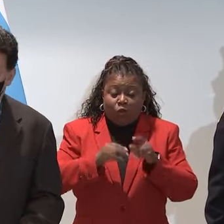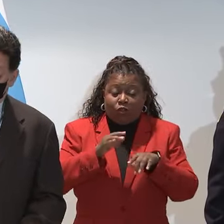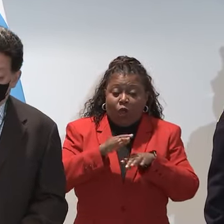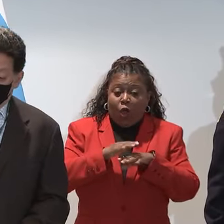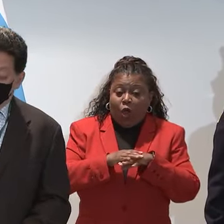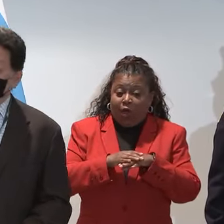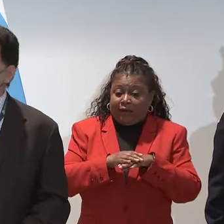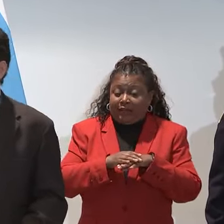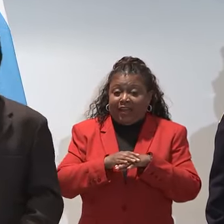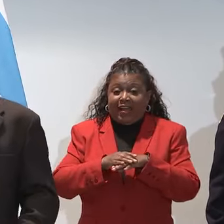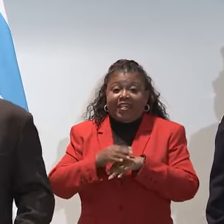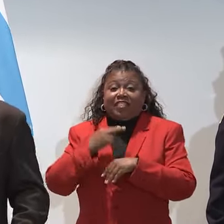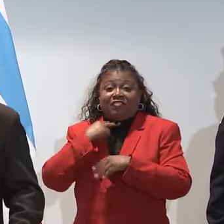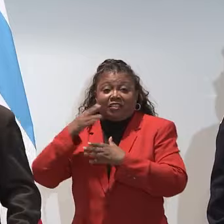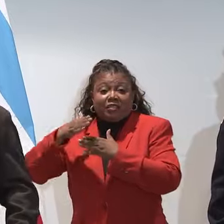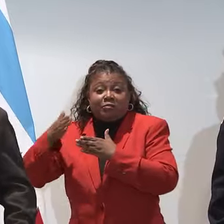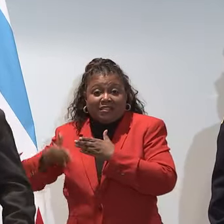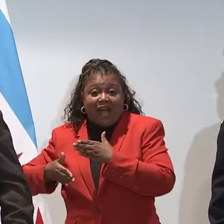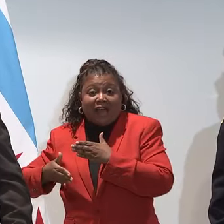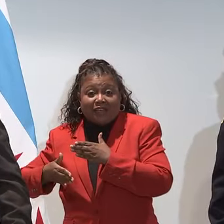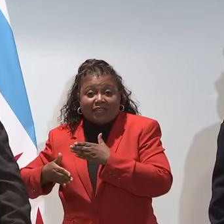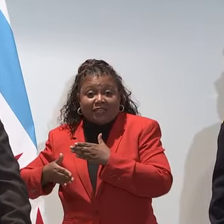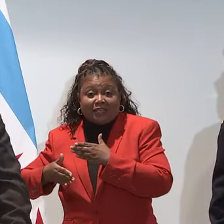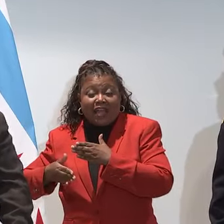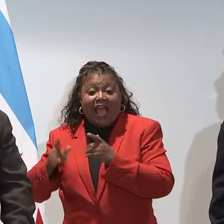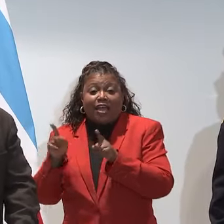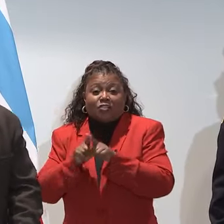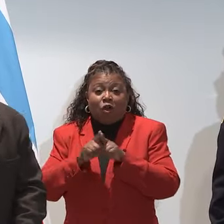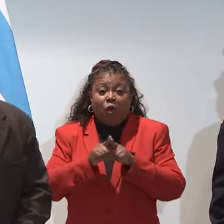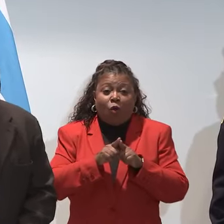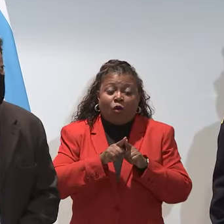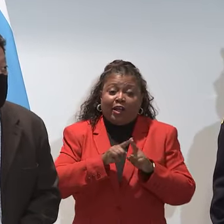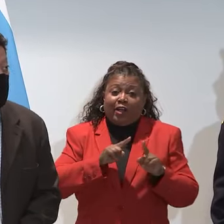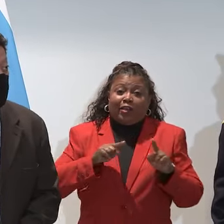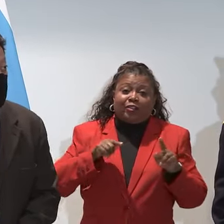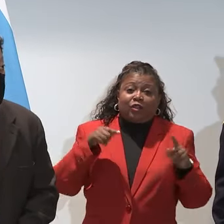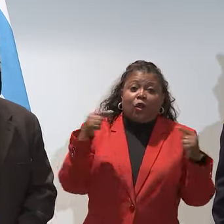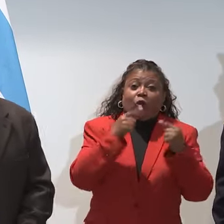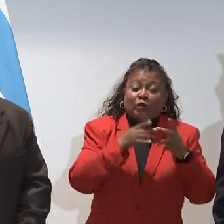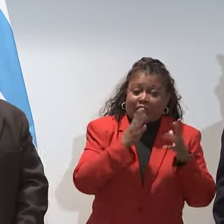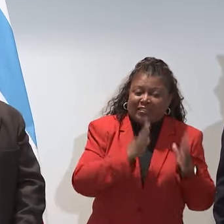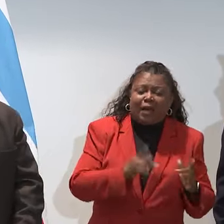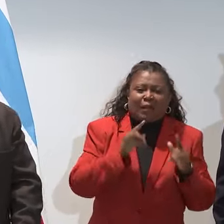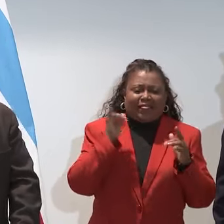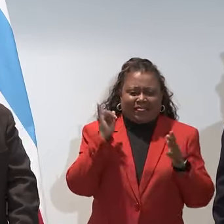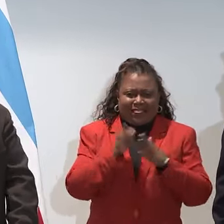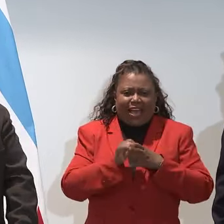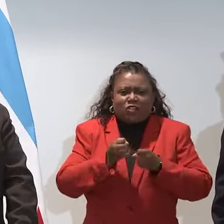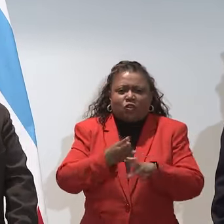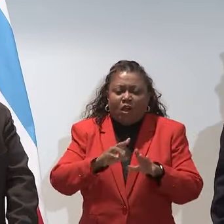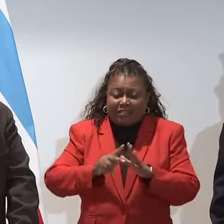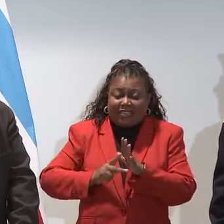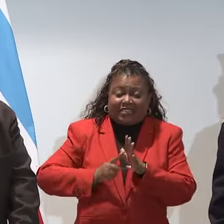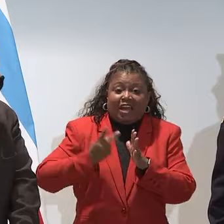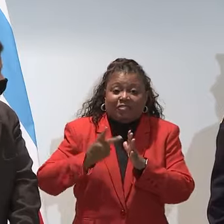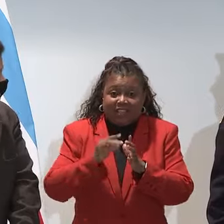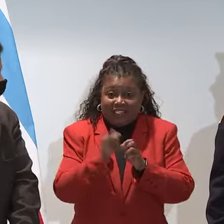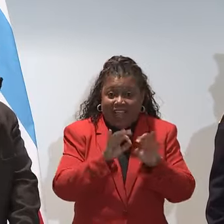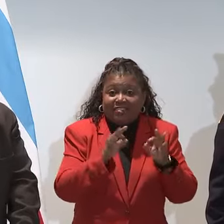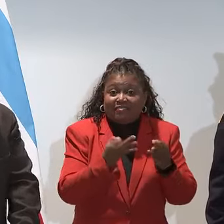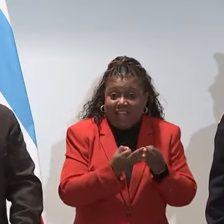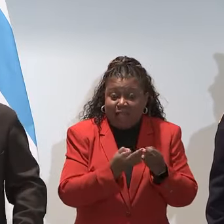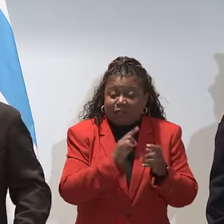the victim side as well as the perpetrator side, because that's causing devastation to that